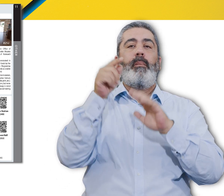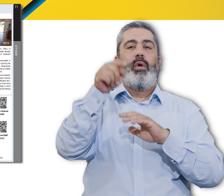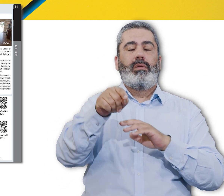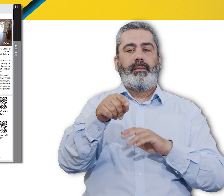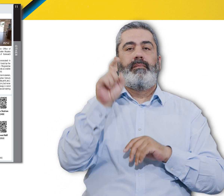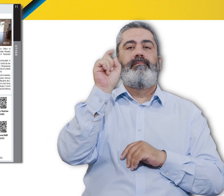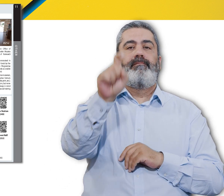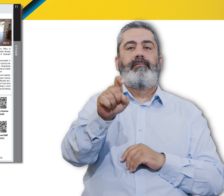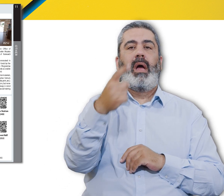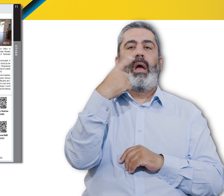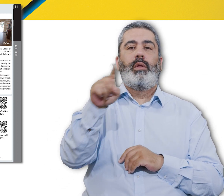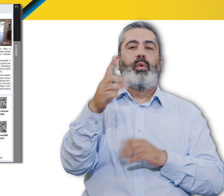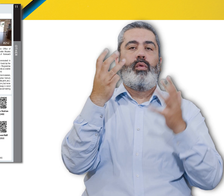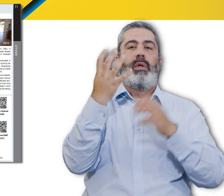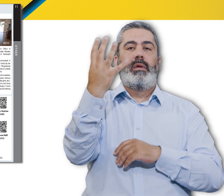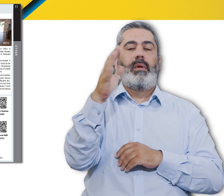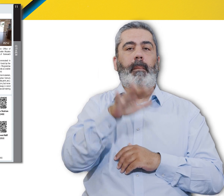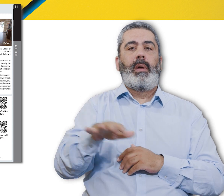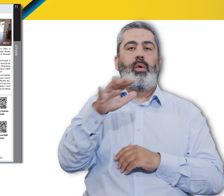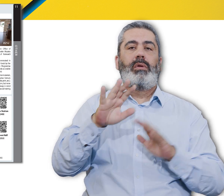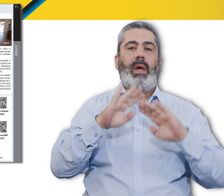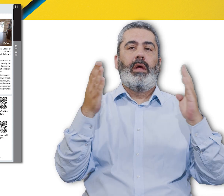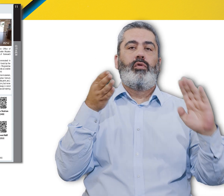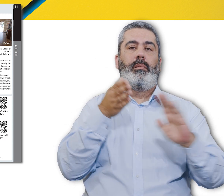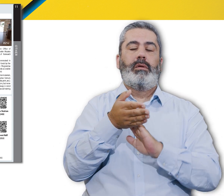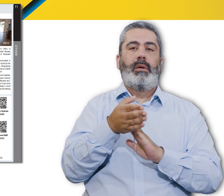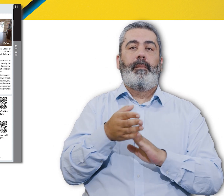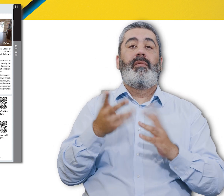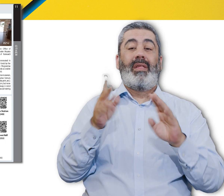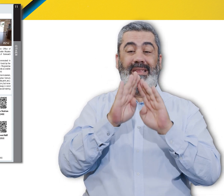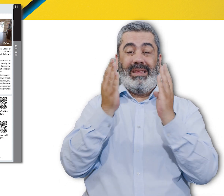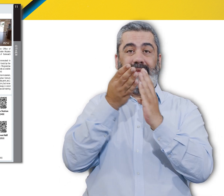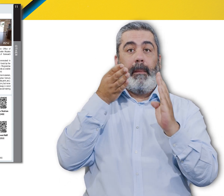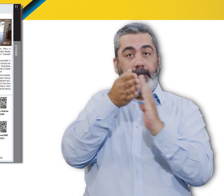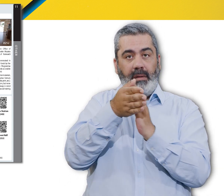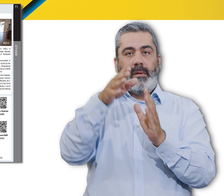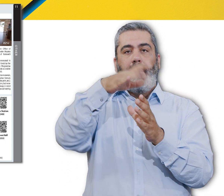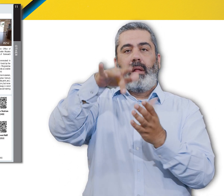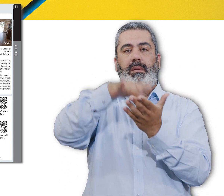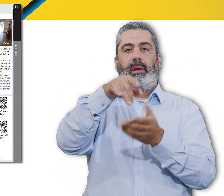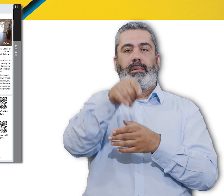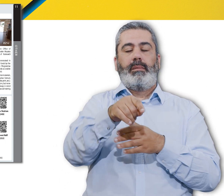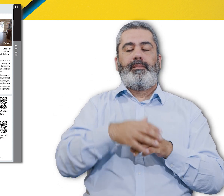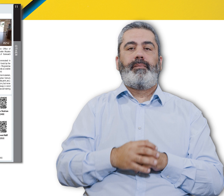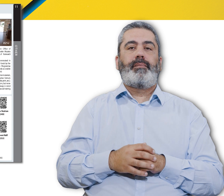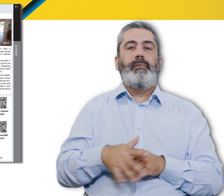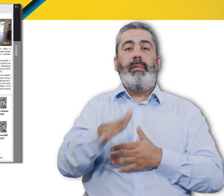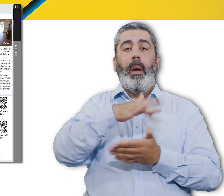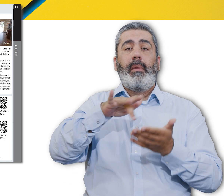Castle. The square inside the Acropolis walls. St. George Square, Shengedrugja